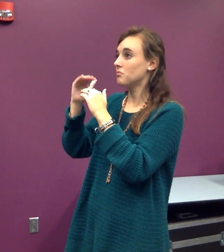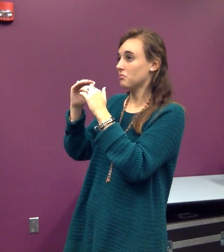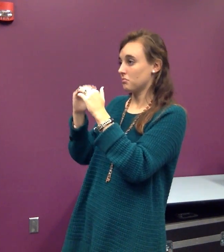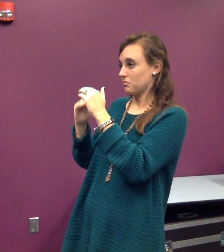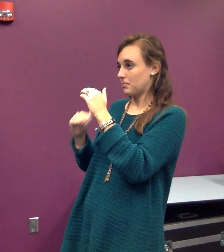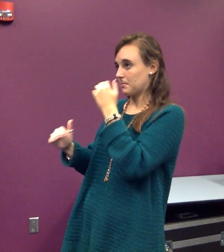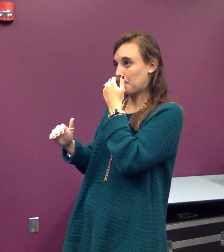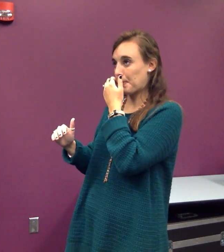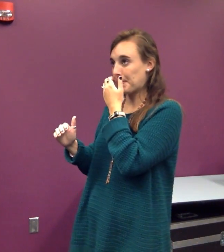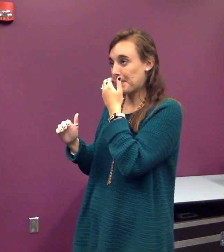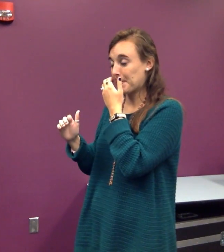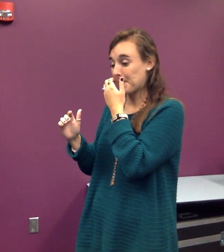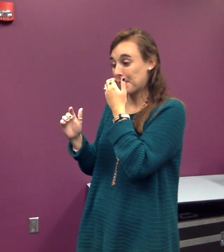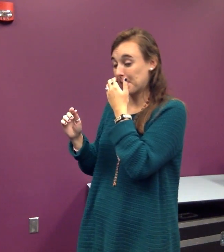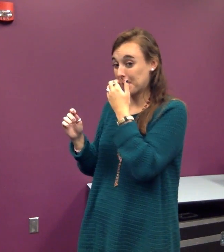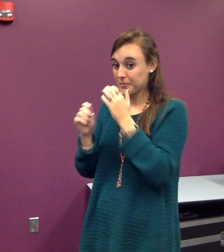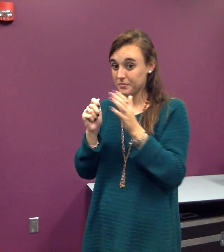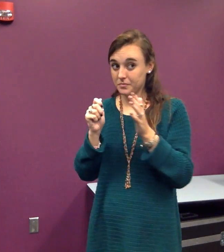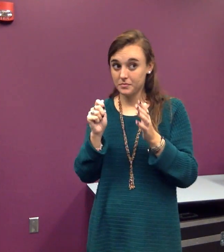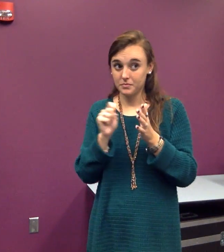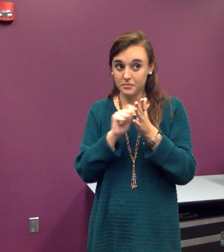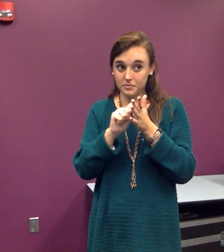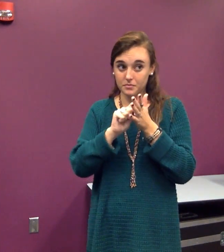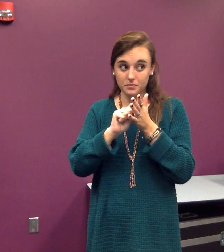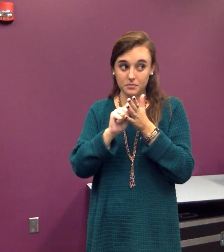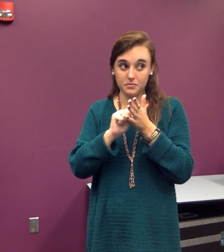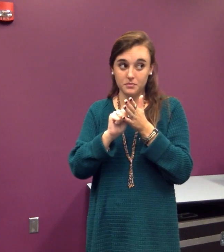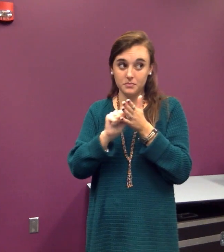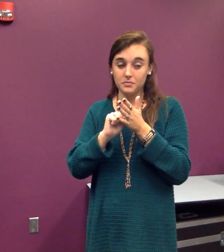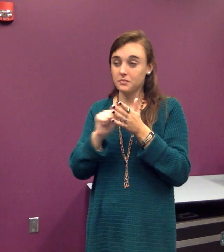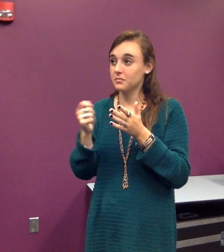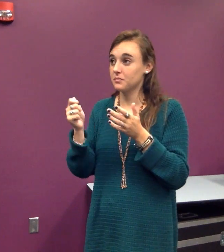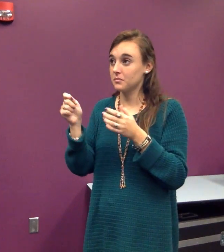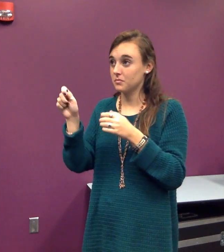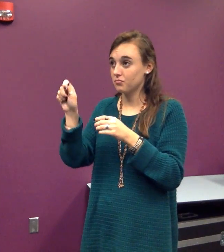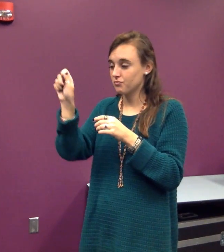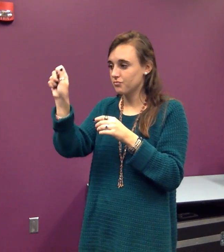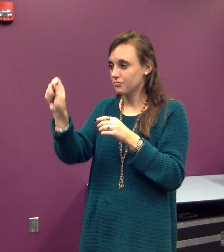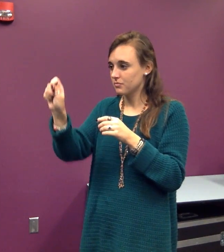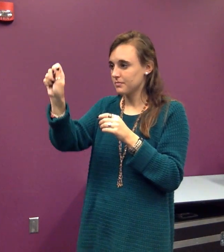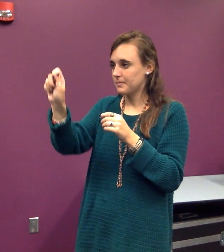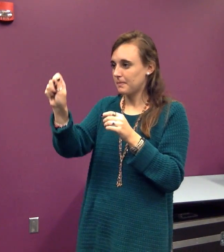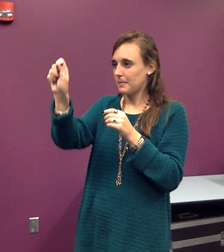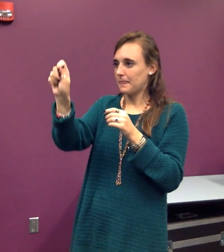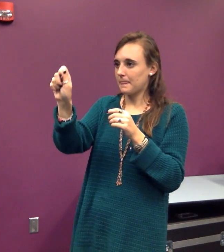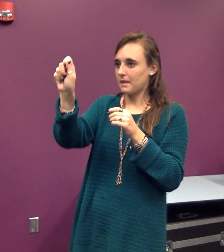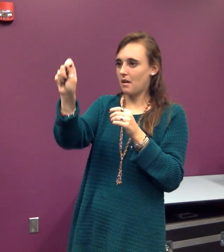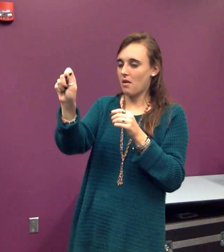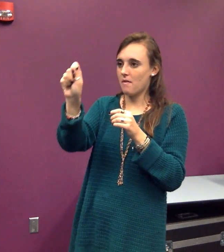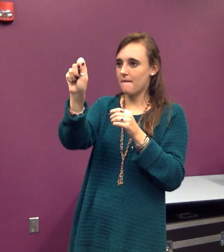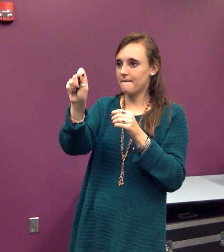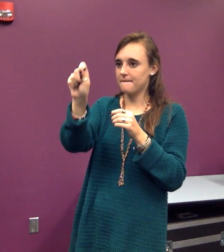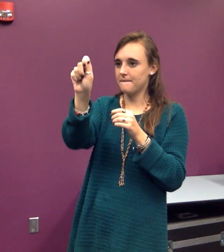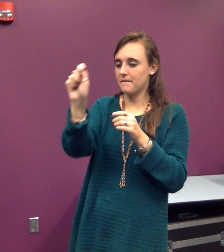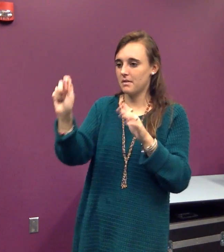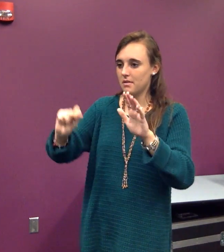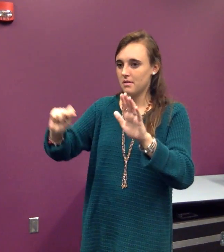please, and do this. Erase all of the guidelines so that on your paper you